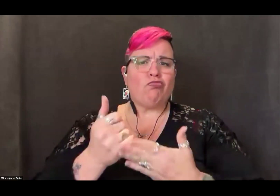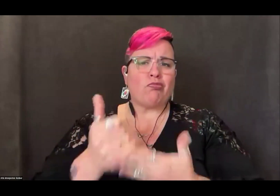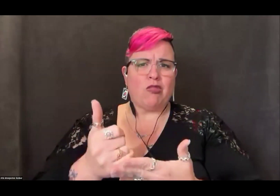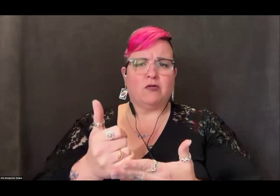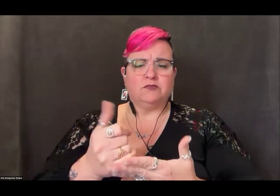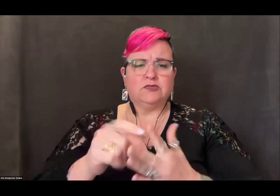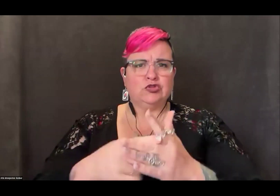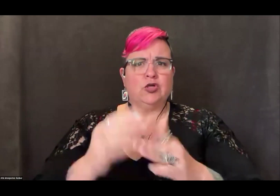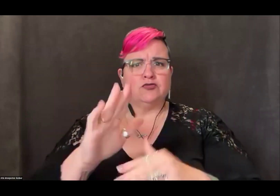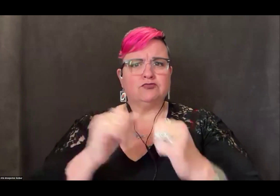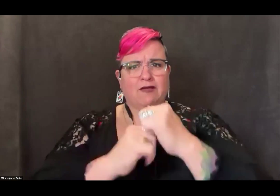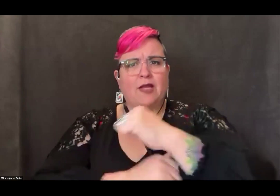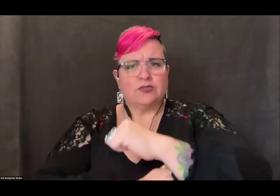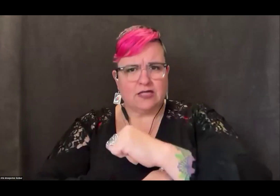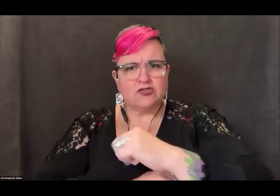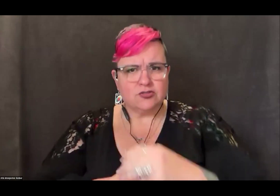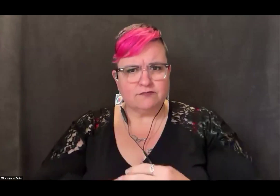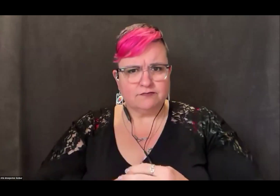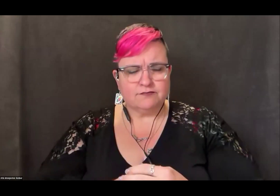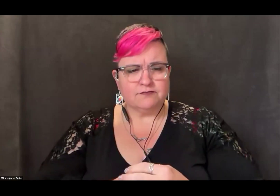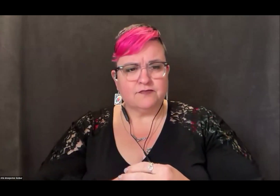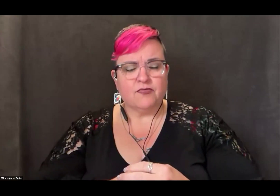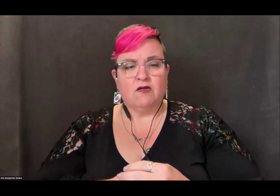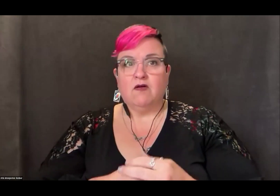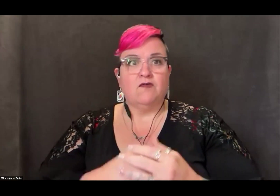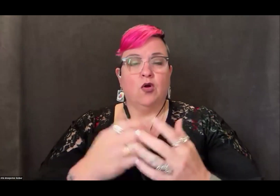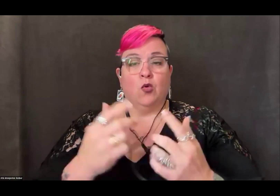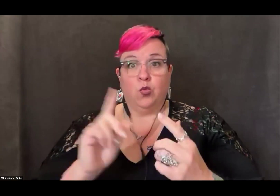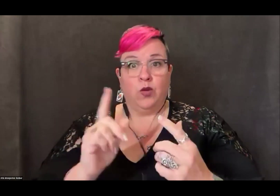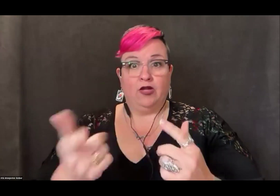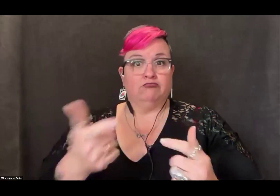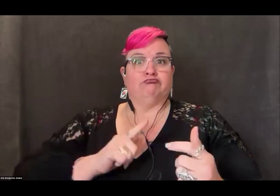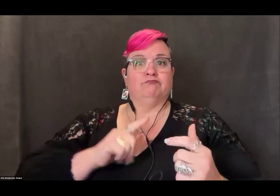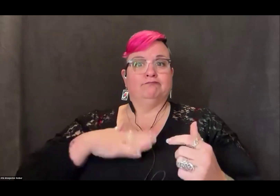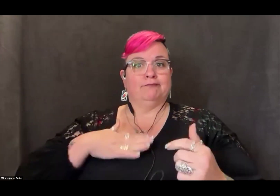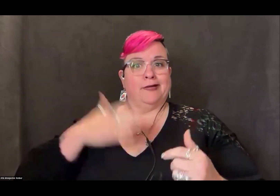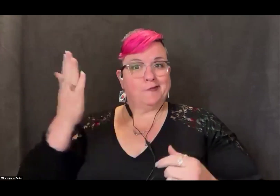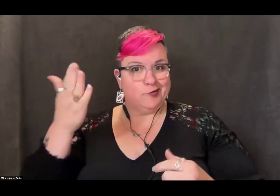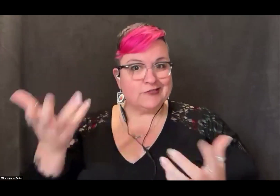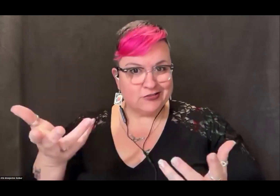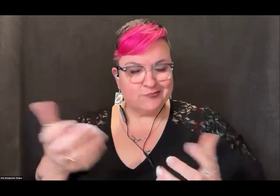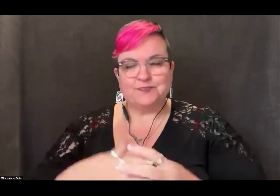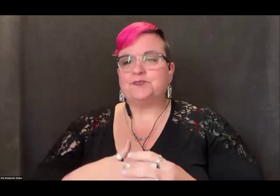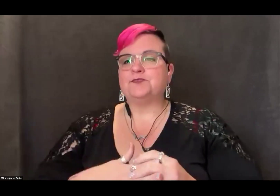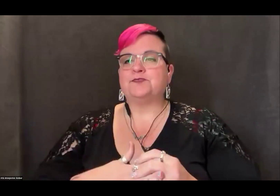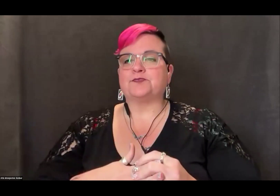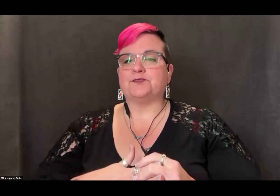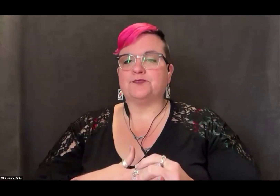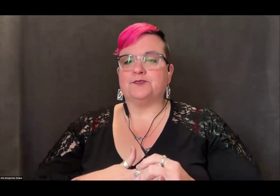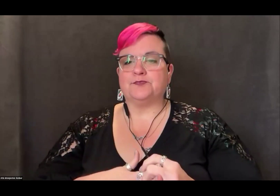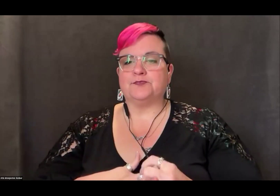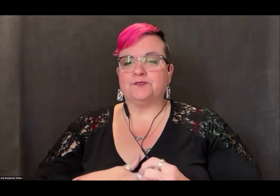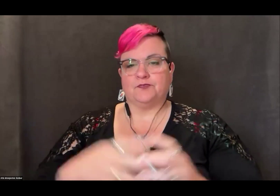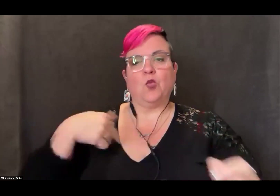the foundation here for where it is that I'm going to pick up. So we